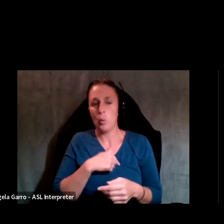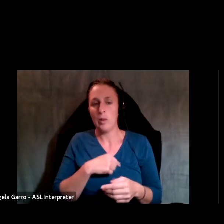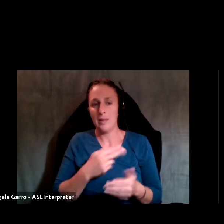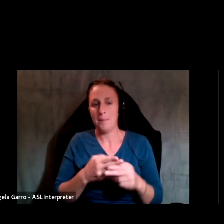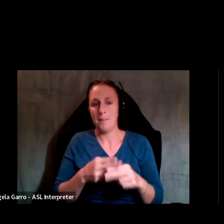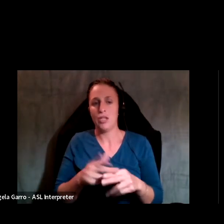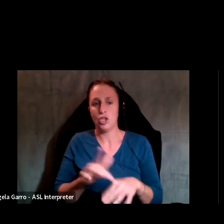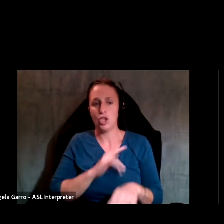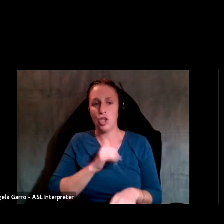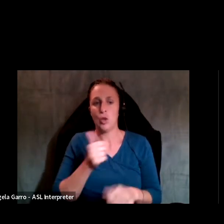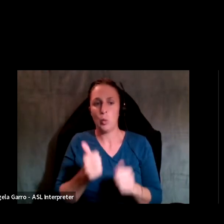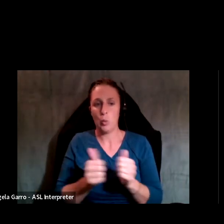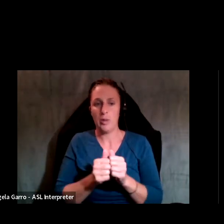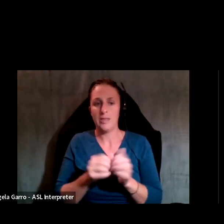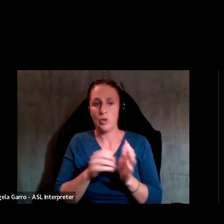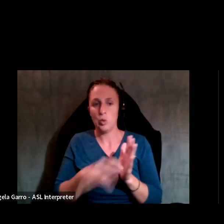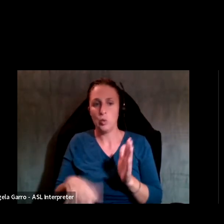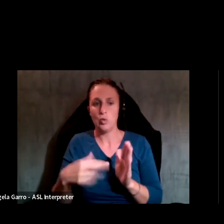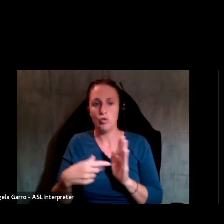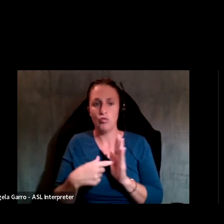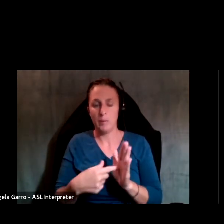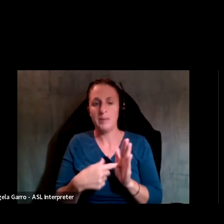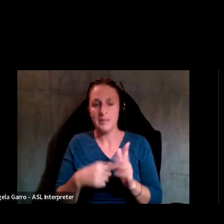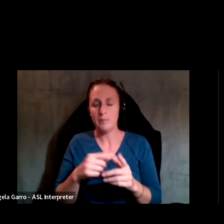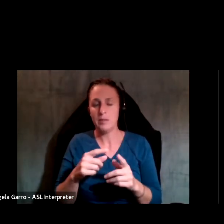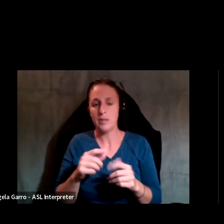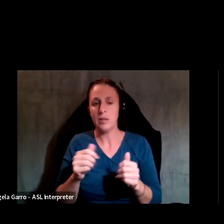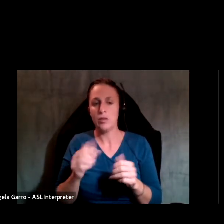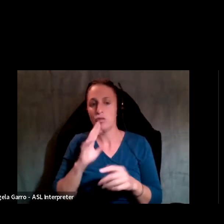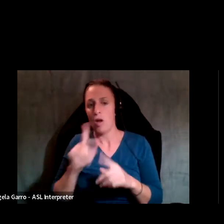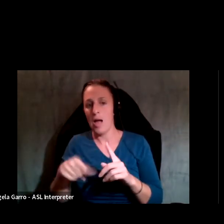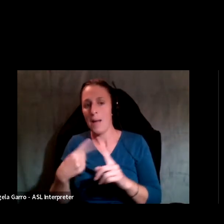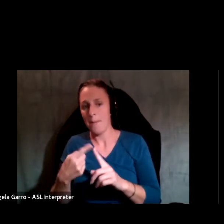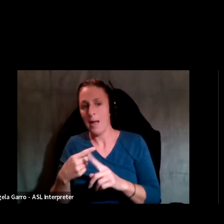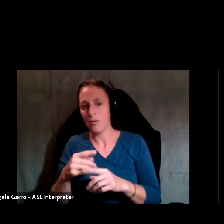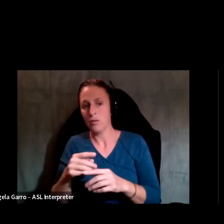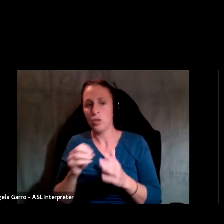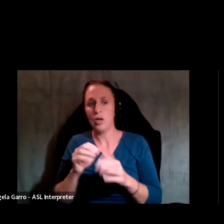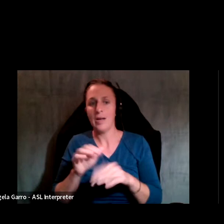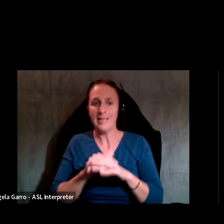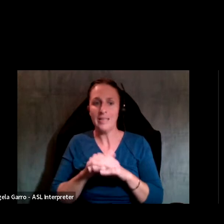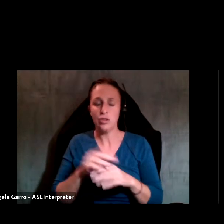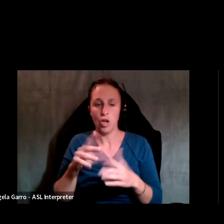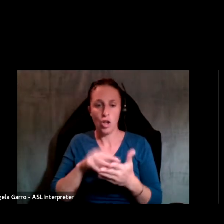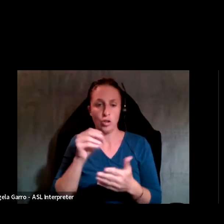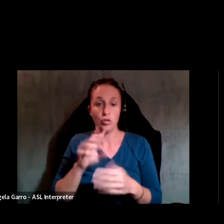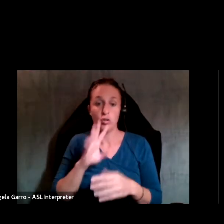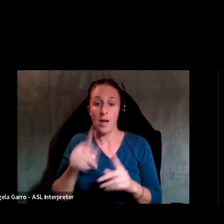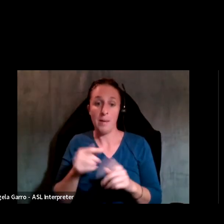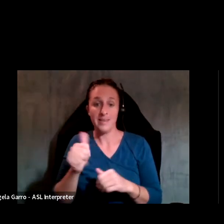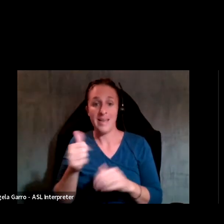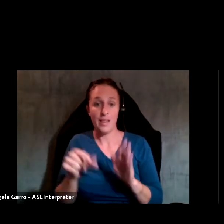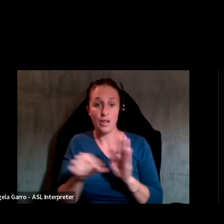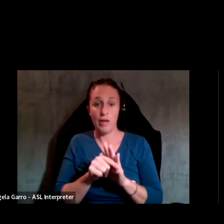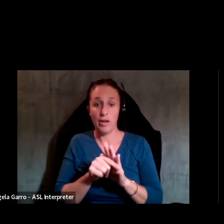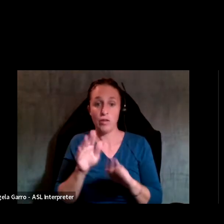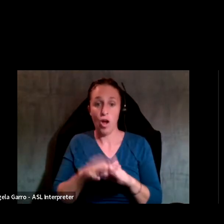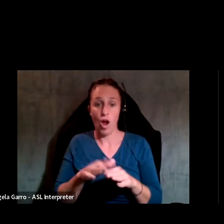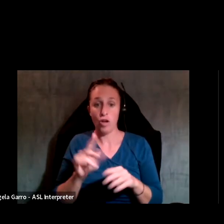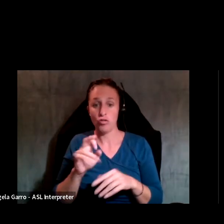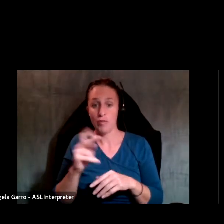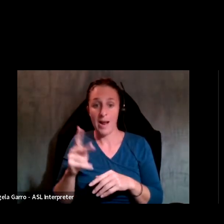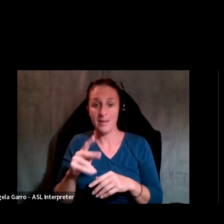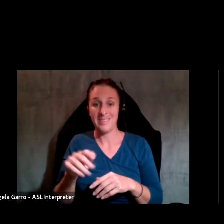students, representatives talking about our English learners. When we talk about 10th graders on track, they're the lowest. English learners are the